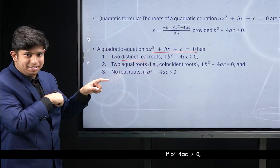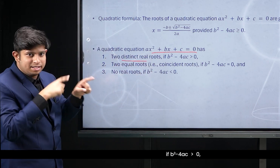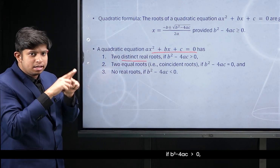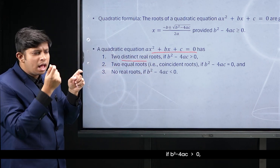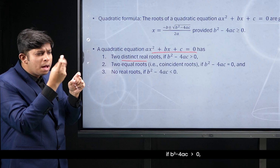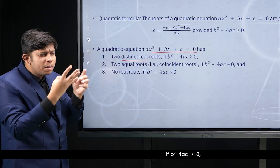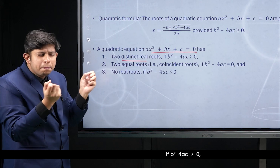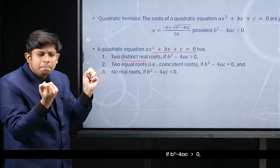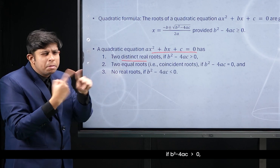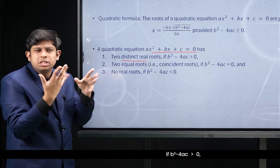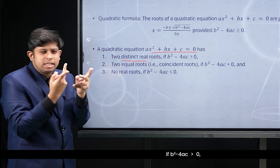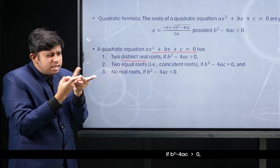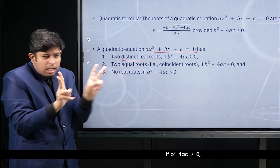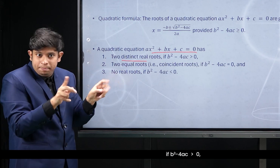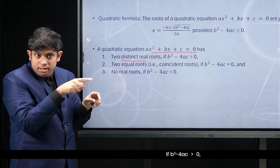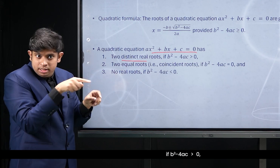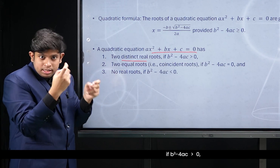4ac is greater than 0.